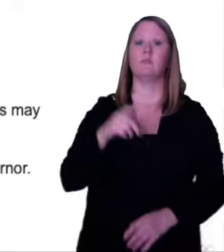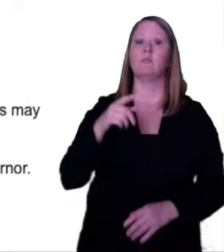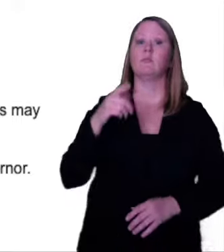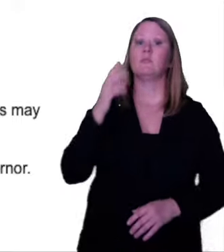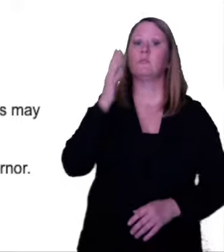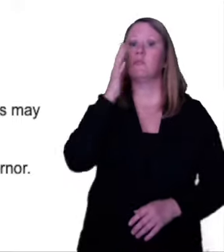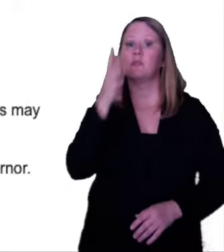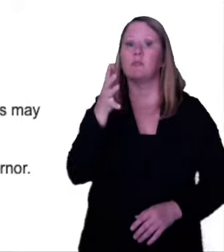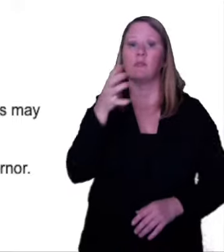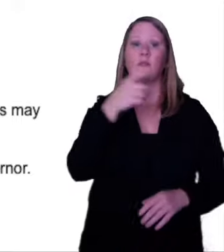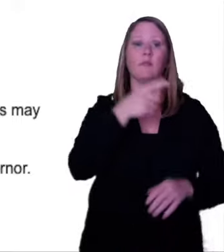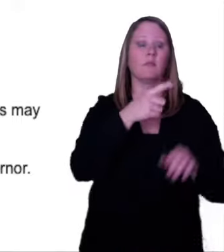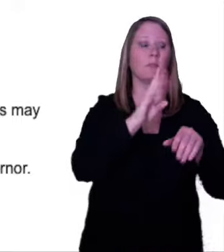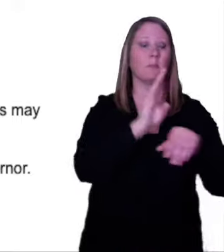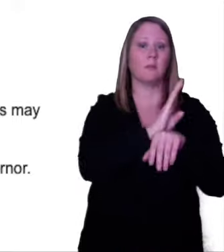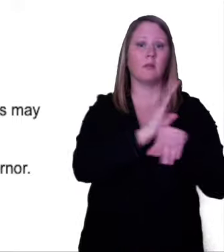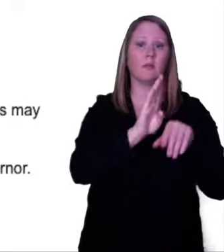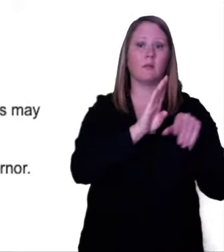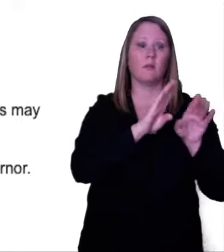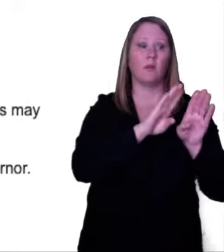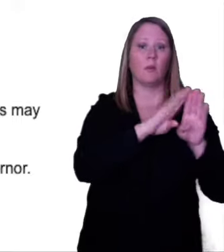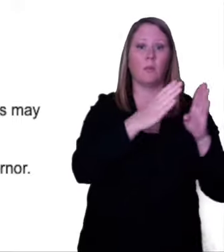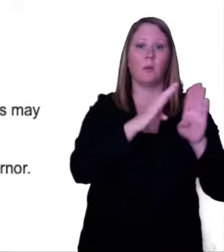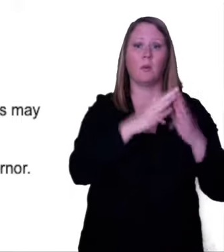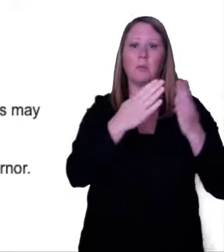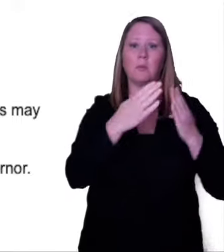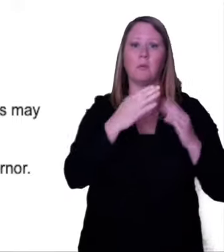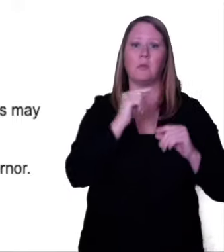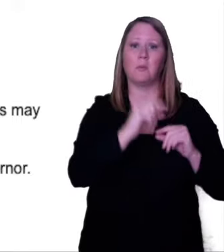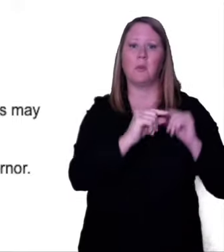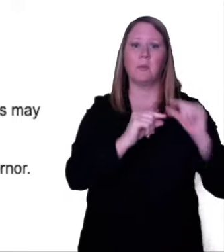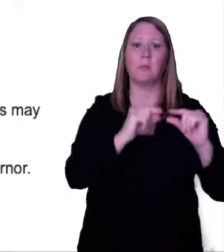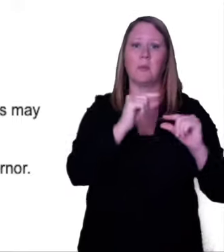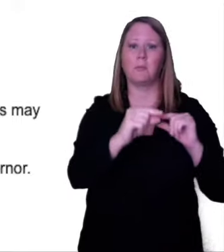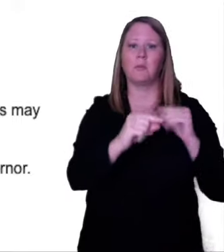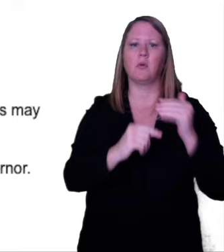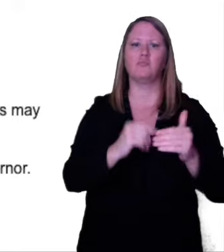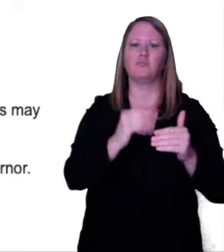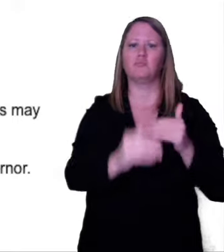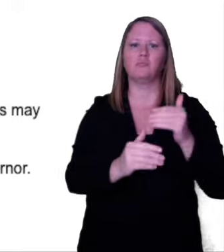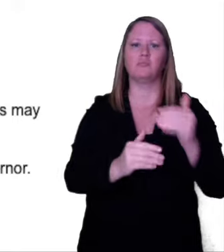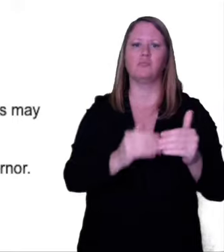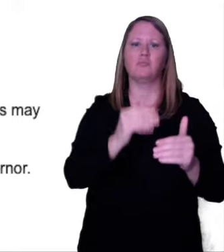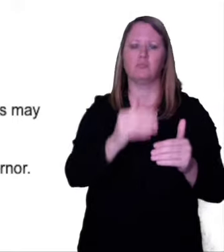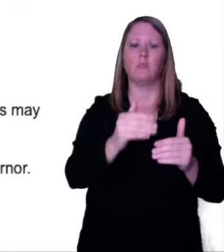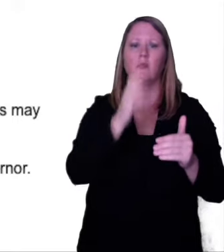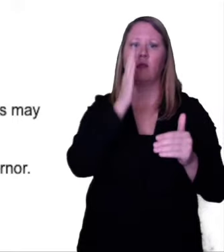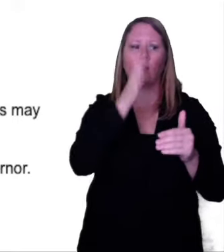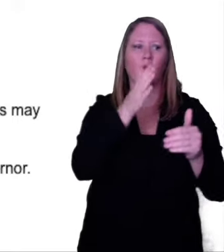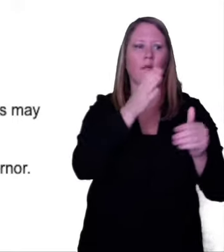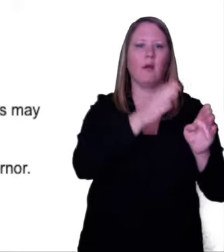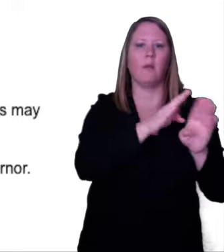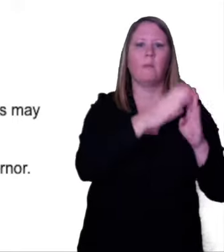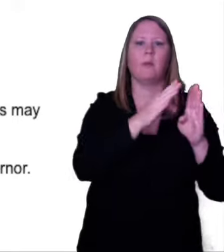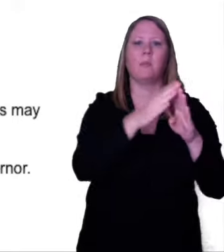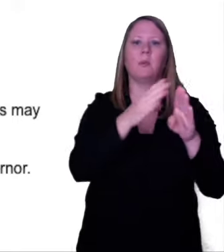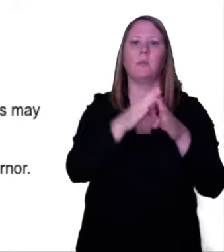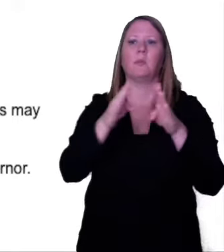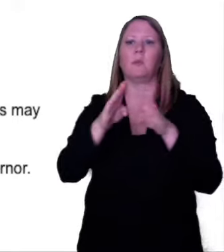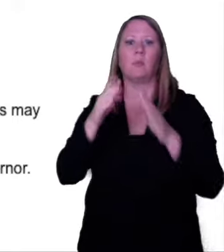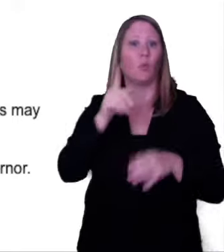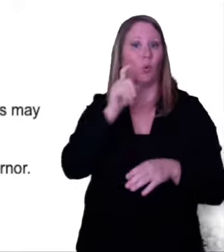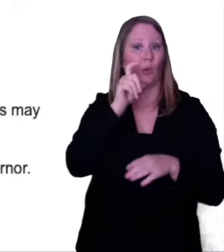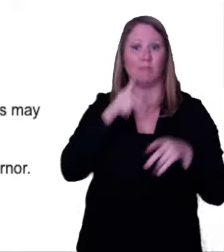Such additional services as may be enumerated by future executive orders or proclamations by the Governor.